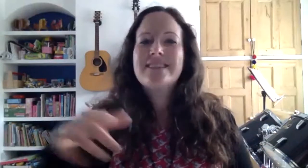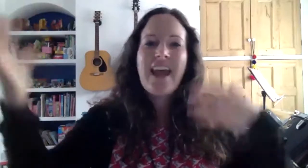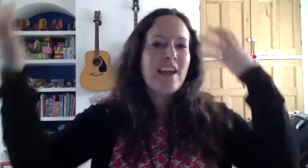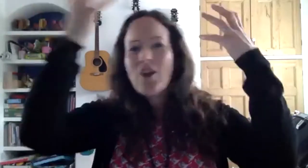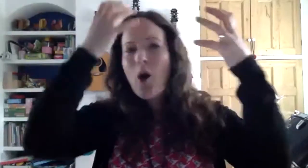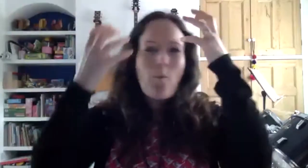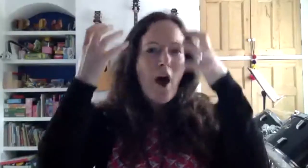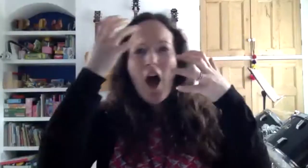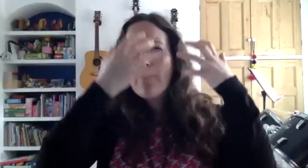Saying, don't worry